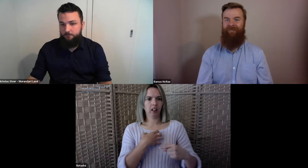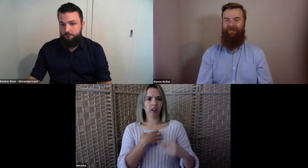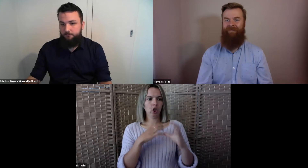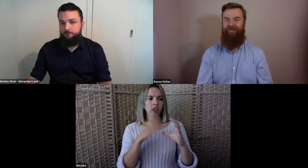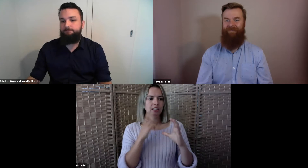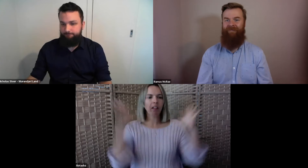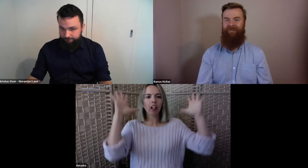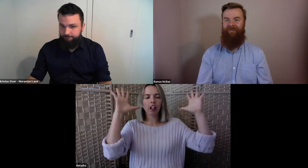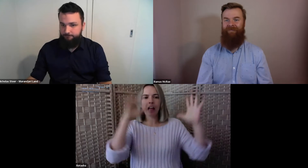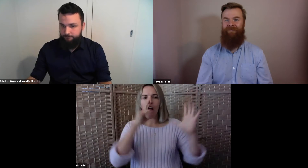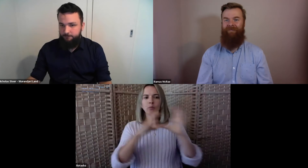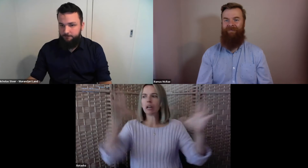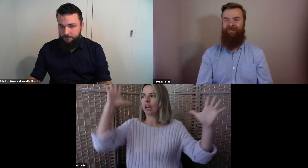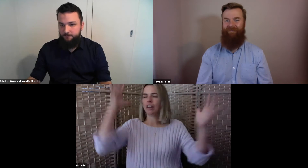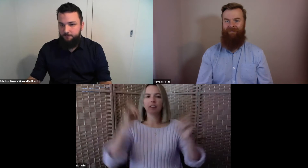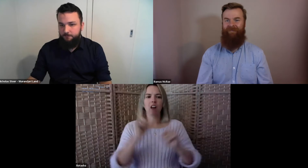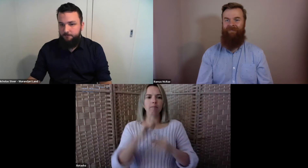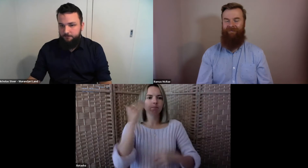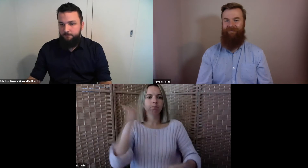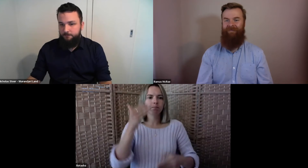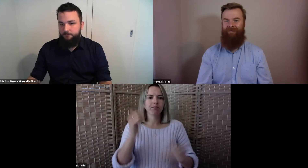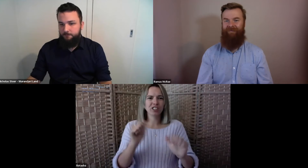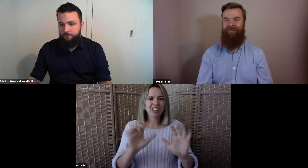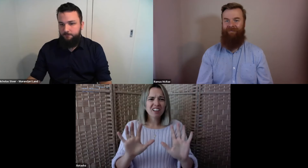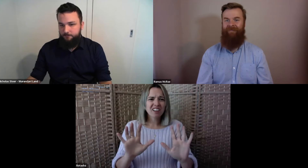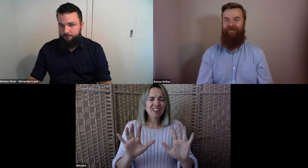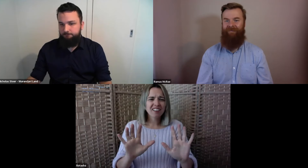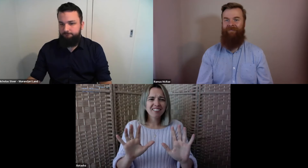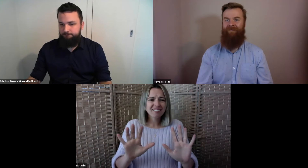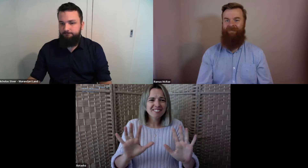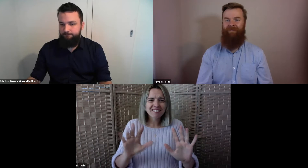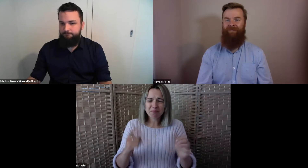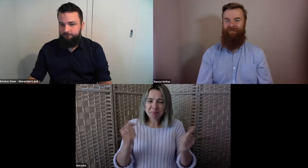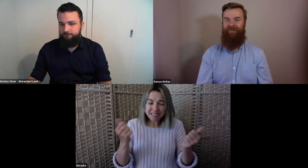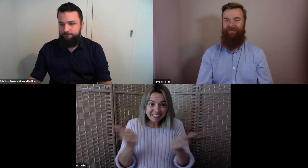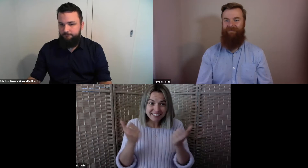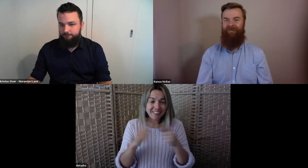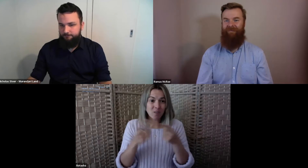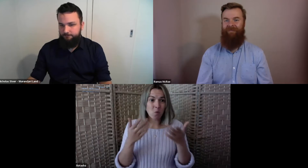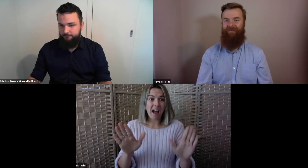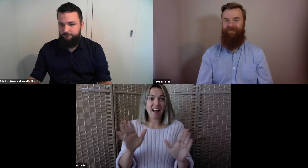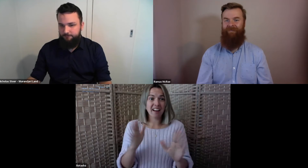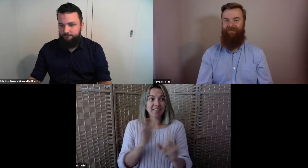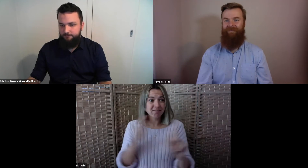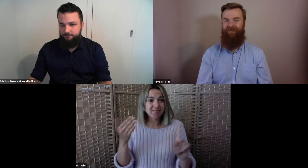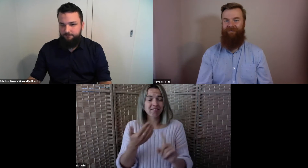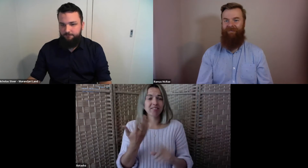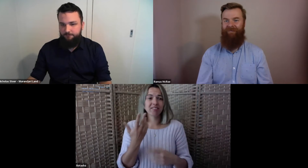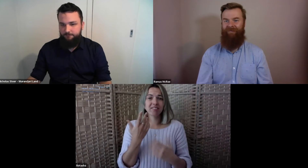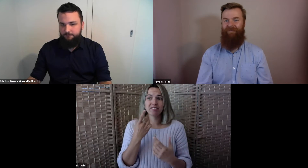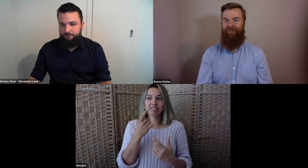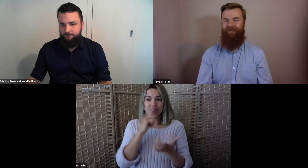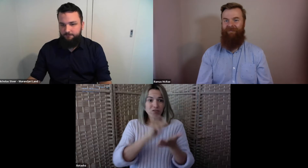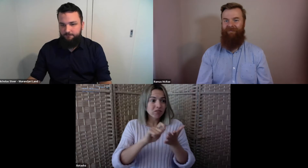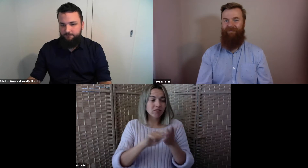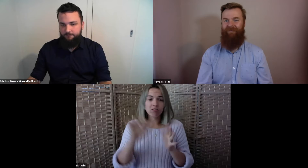the barriers that I faced is I suppose the wider community are quite fearful when they meet a deaf person. They don't need to have that